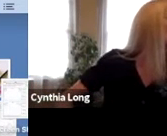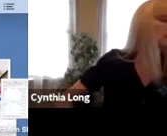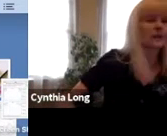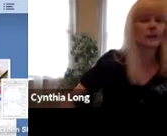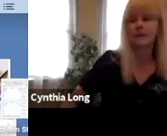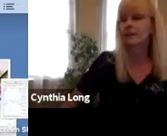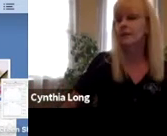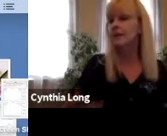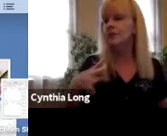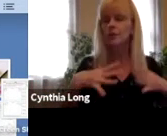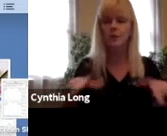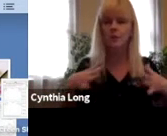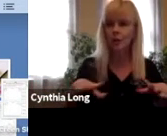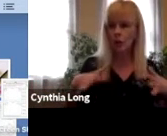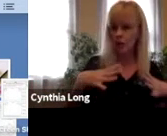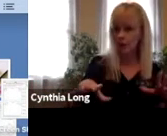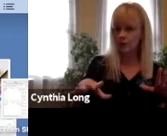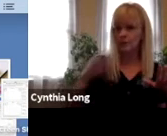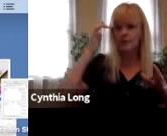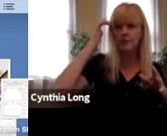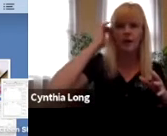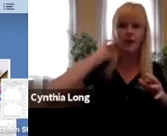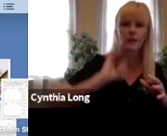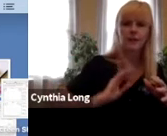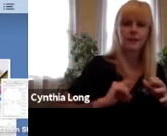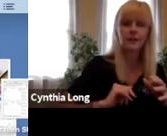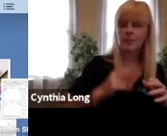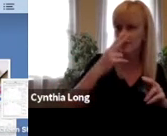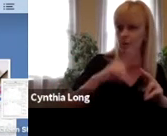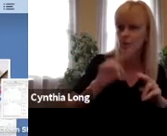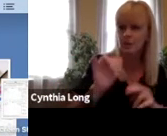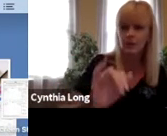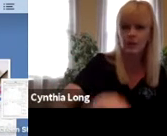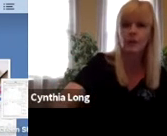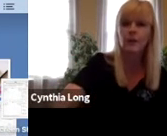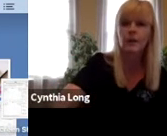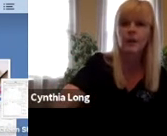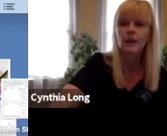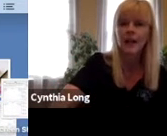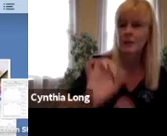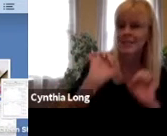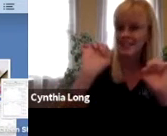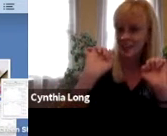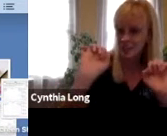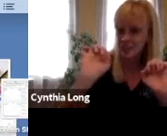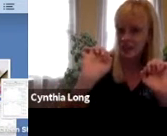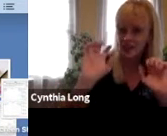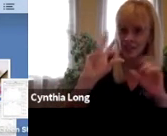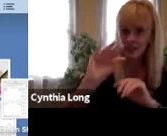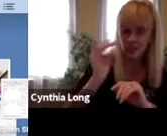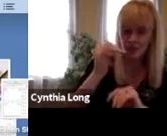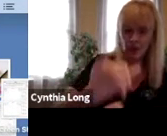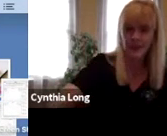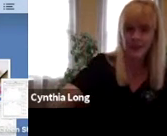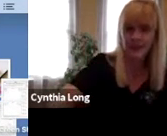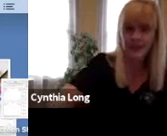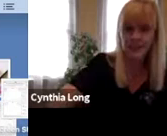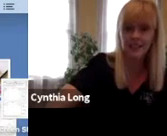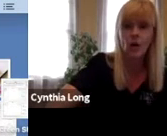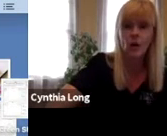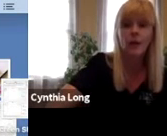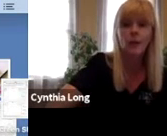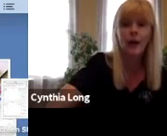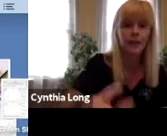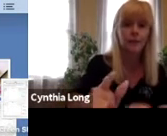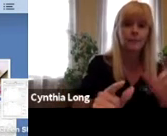I don't see it. It's going to be on close. That's going to be a fun one too. And we did an exercise video for